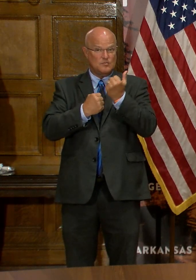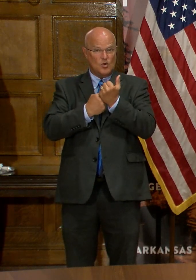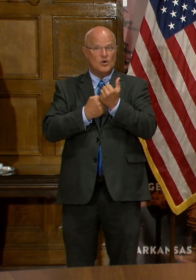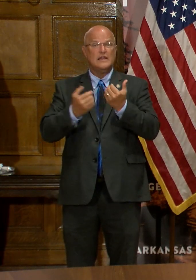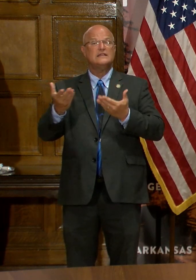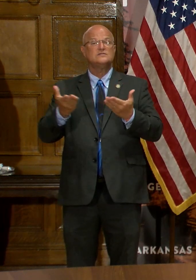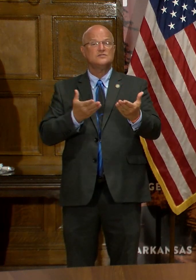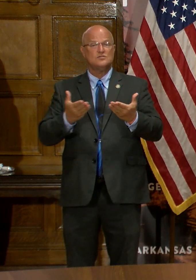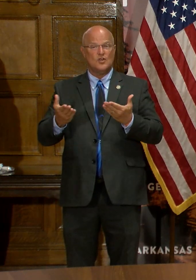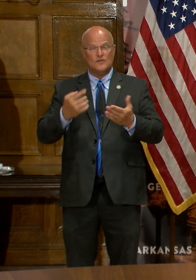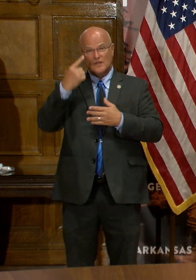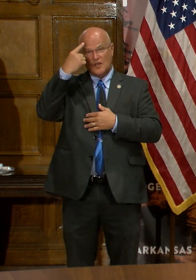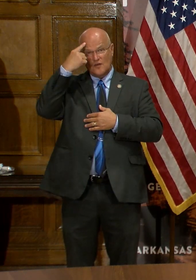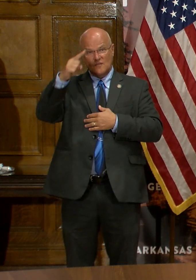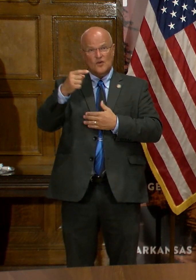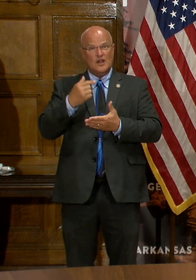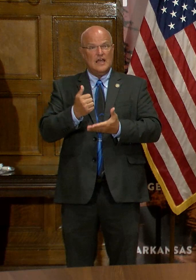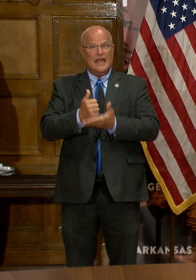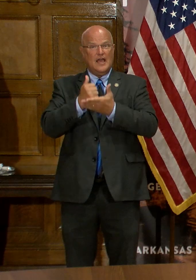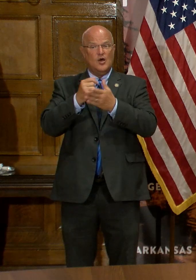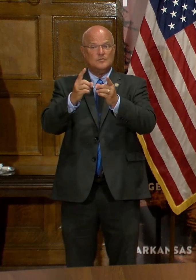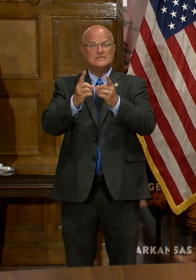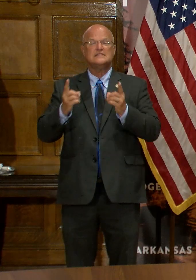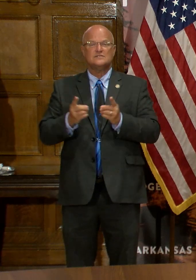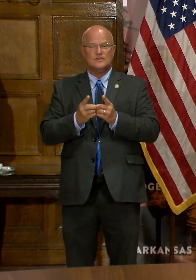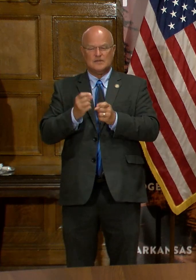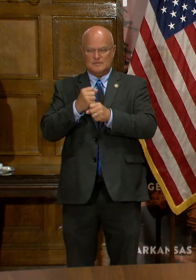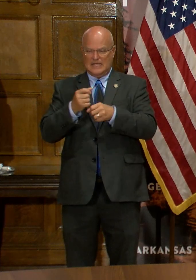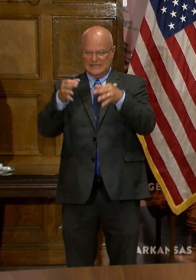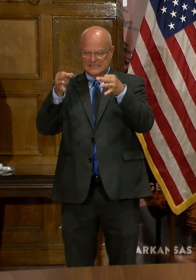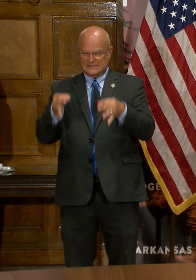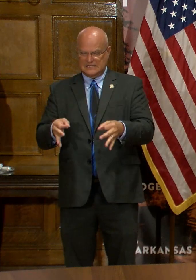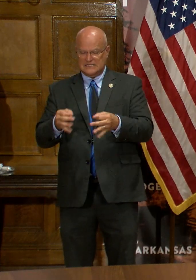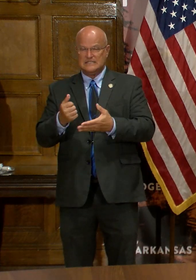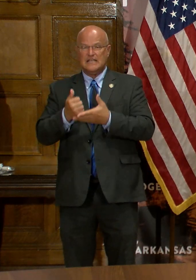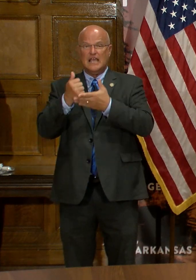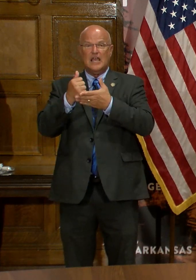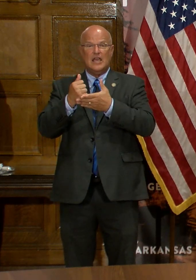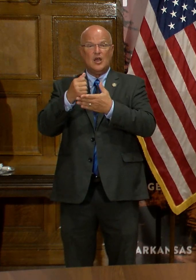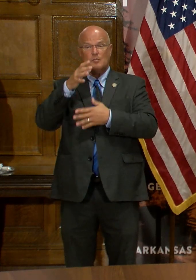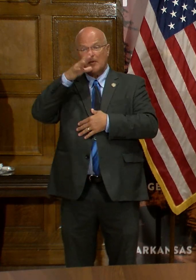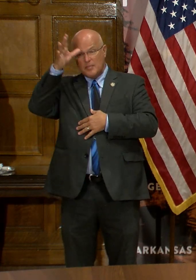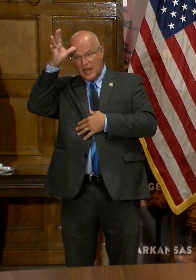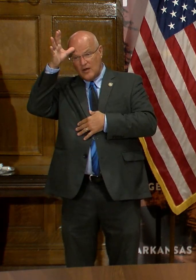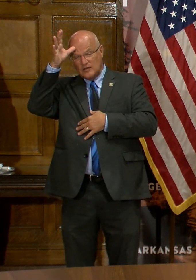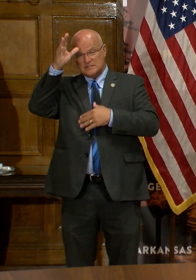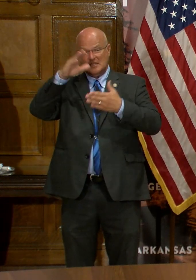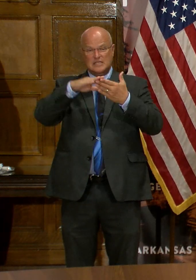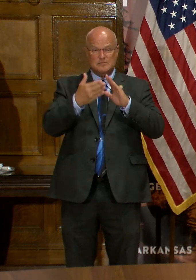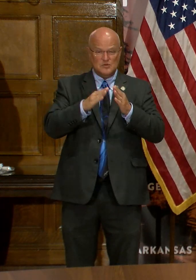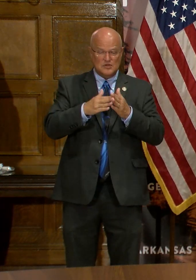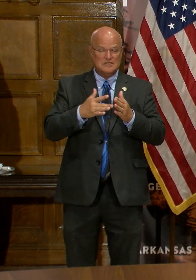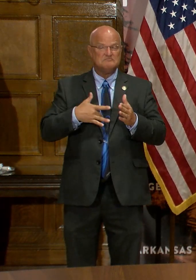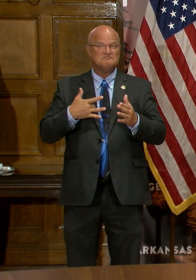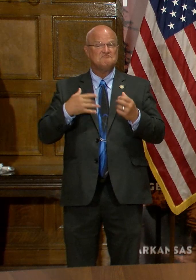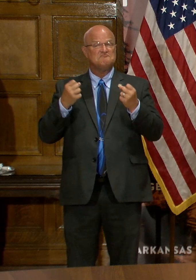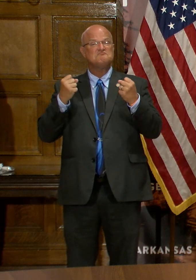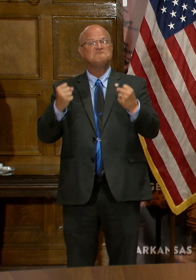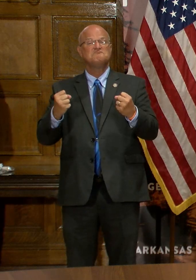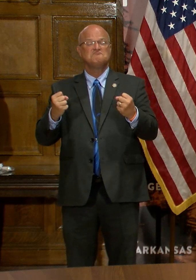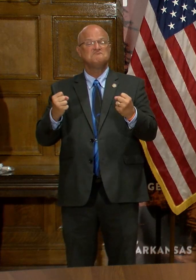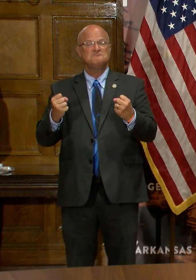service to help districts in making decisions, to help our parents and our communities to feel confident